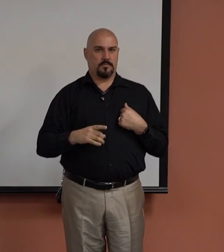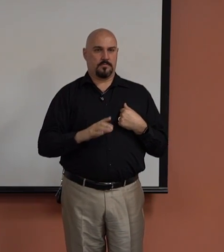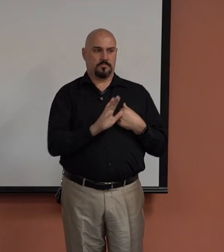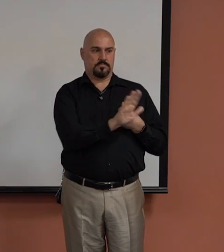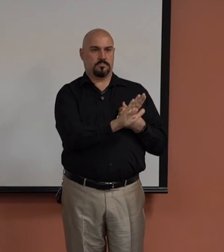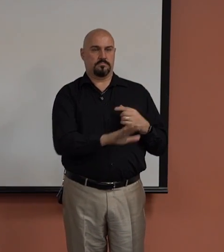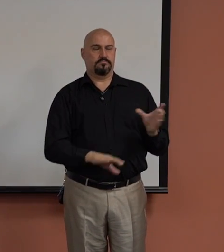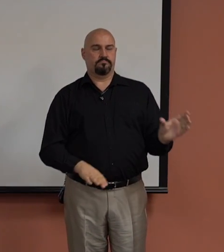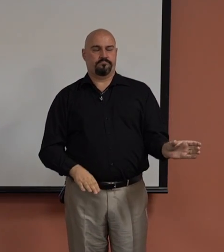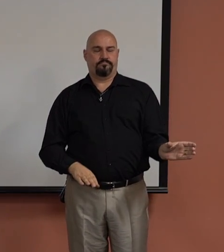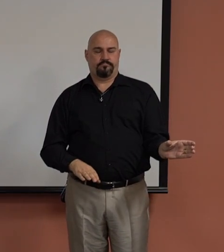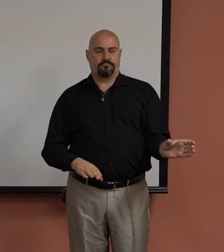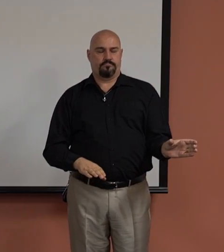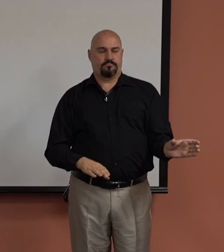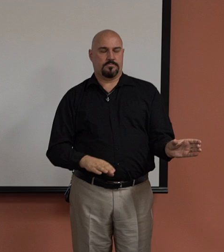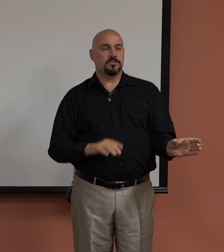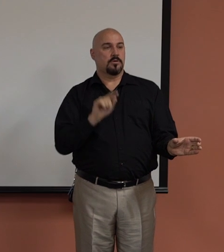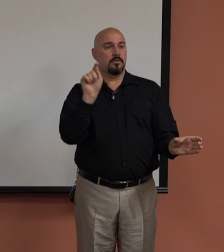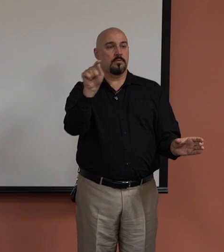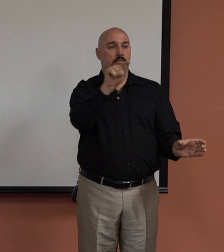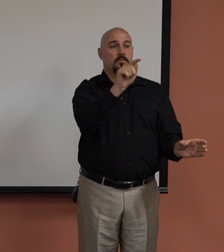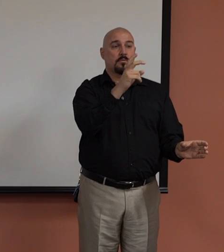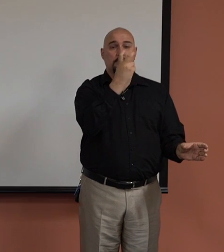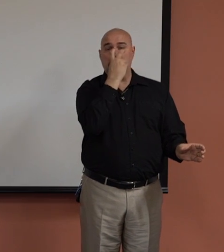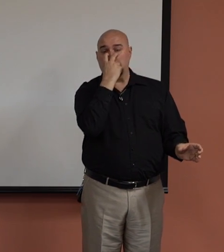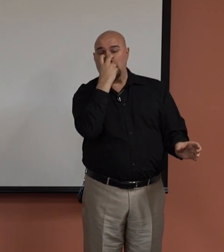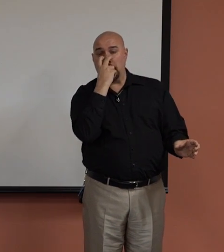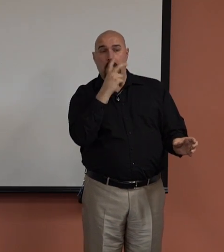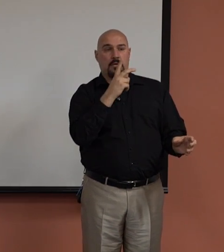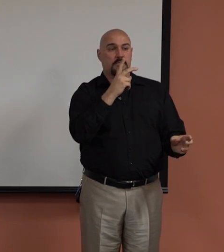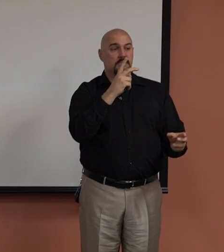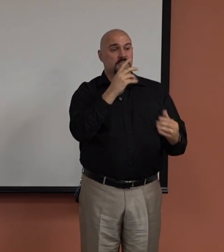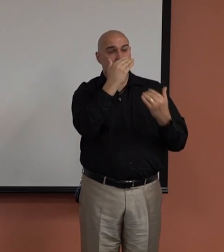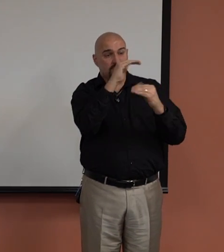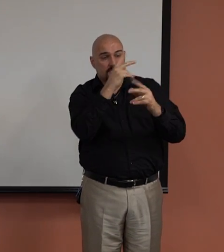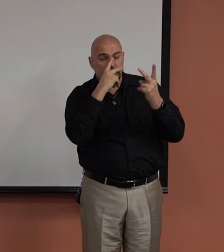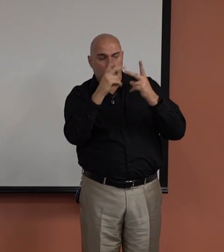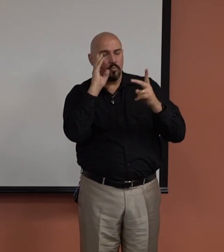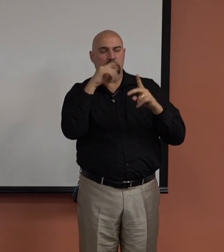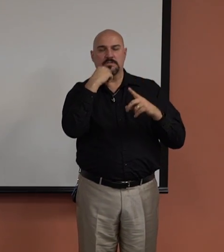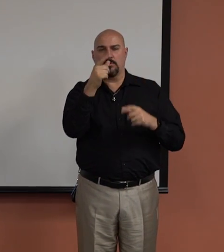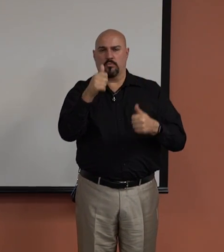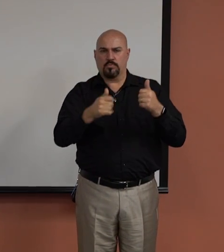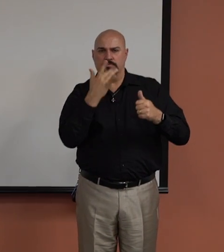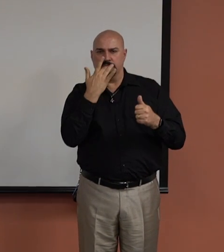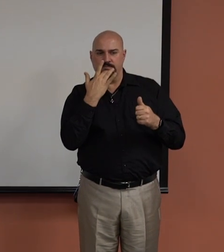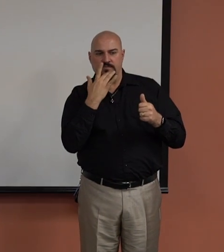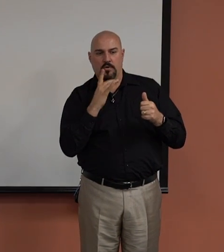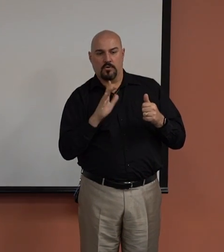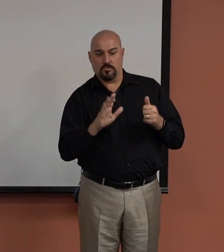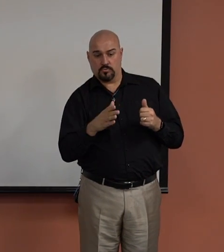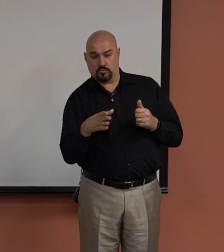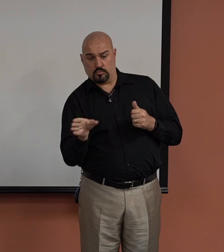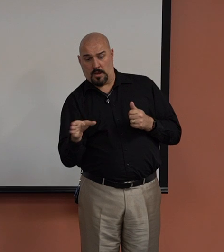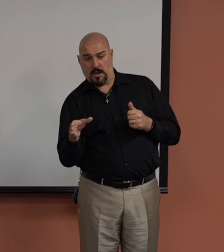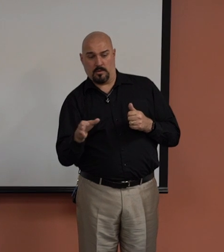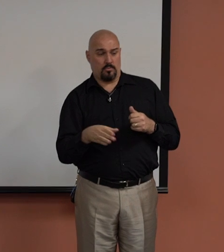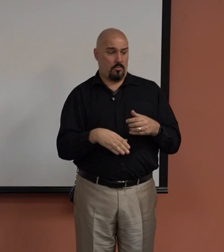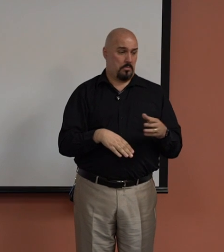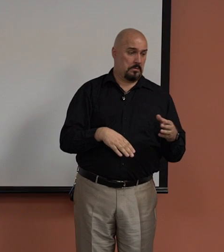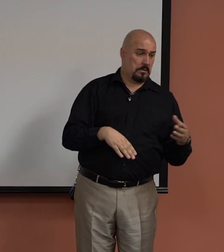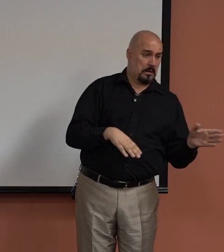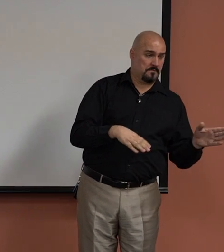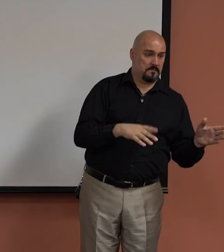prefer your right or your left, or something along those lines. Yes. This is Roxanne. You talked about